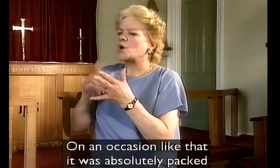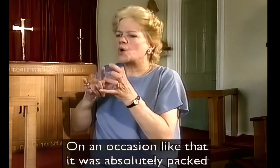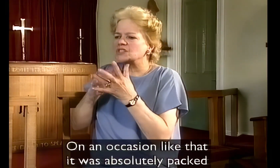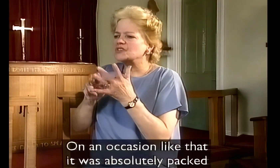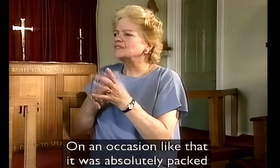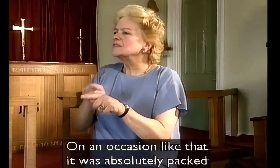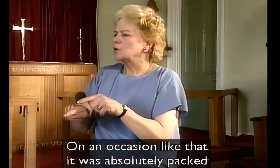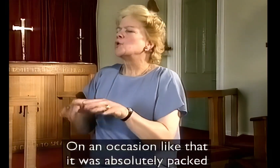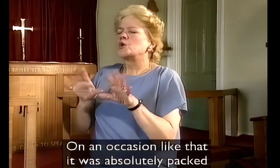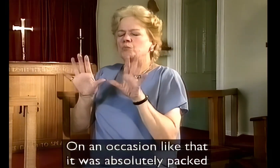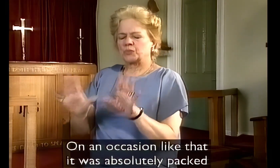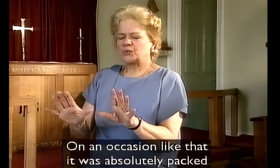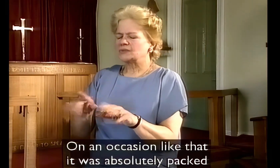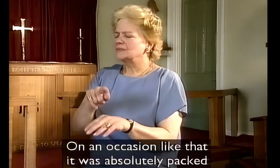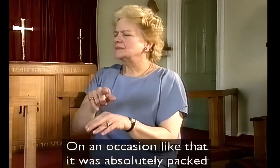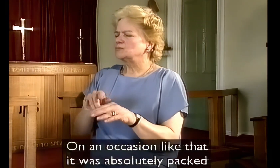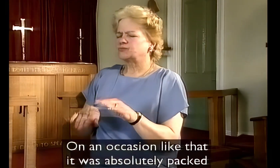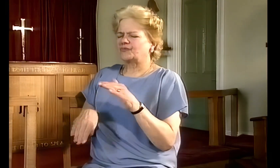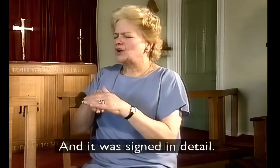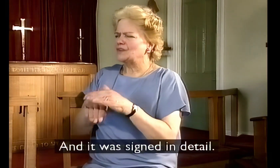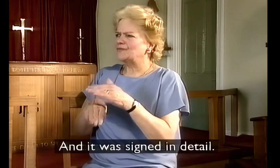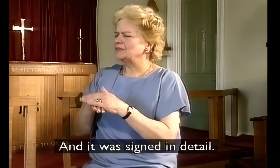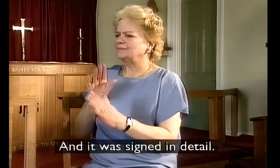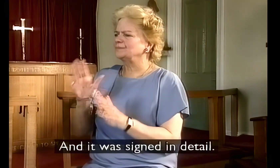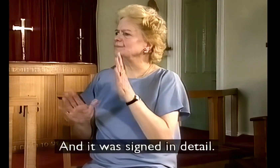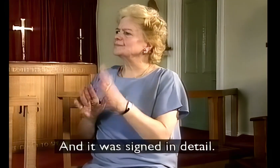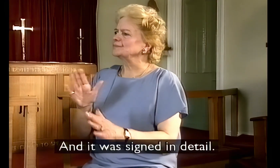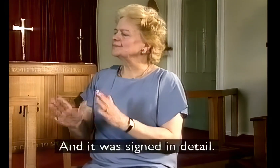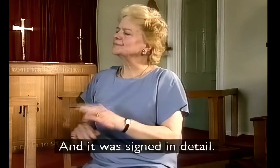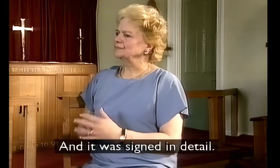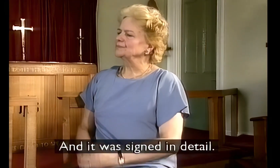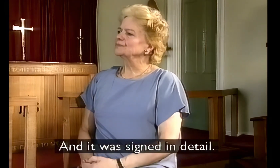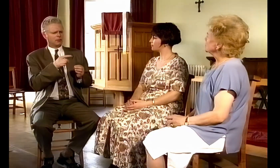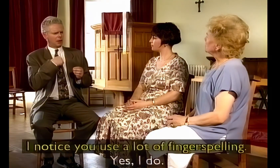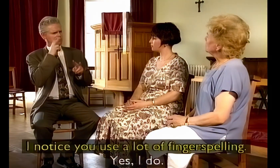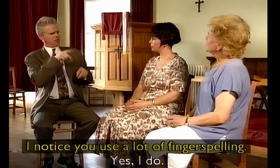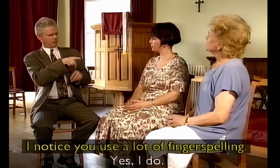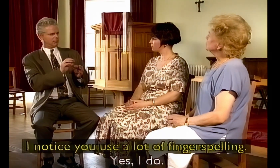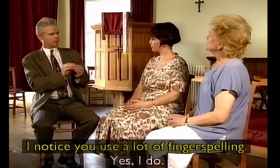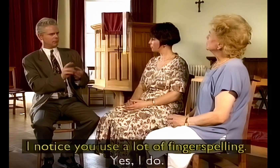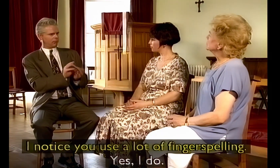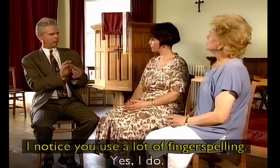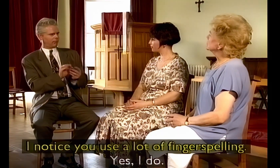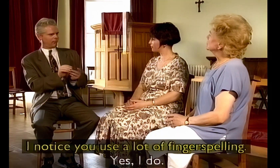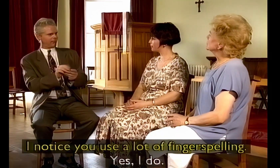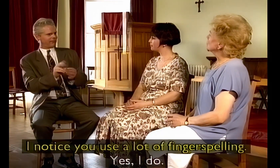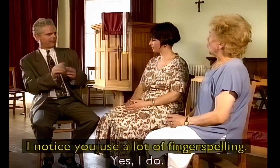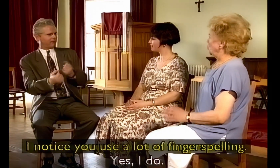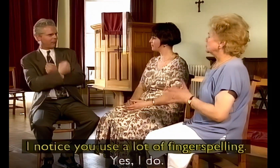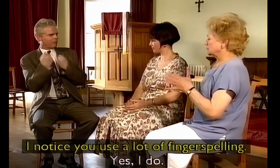time, when it was an occasion like that. It was absolutely packed, and it was signed in detail. I notice you use a lot of finger spelling. Yes,